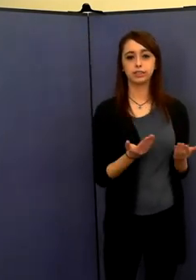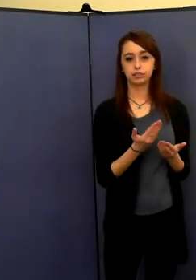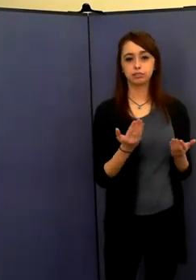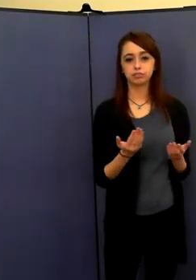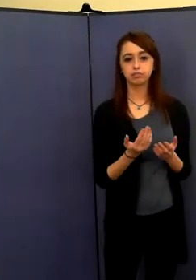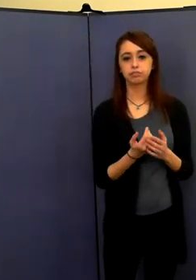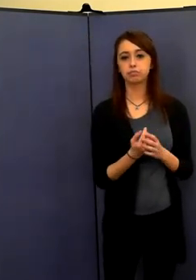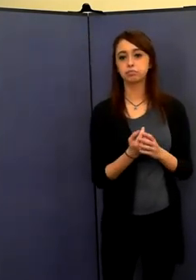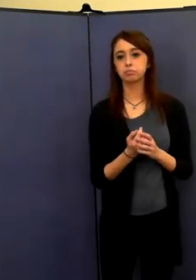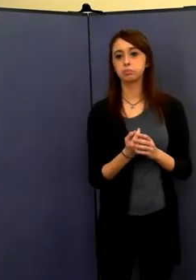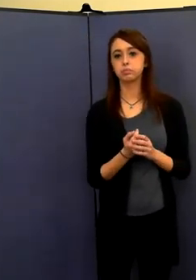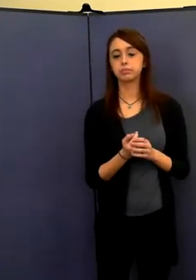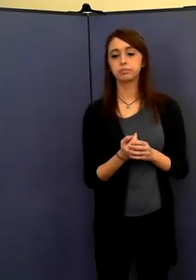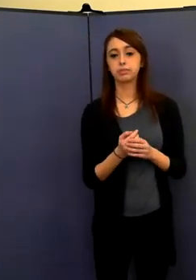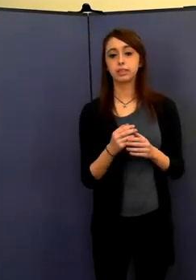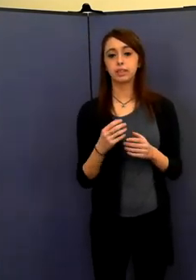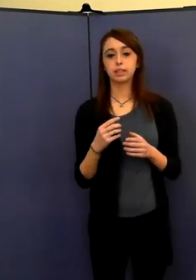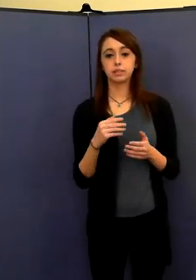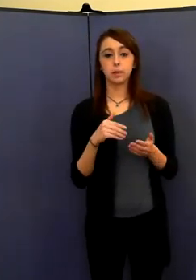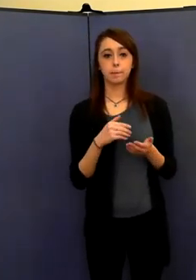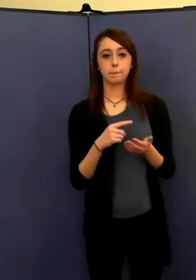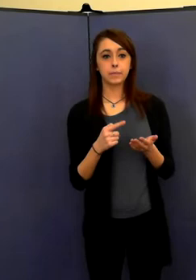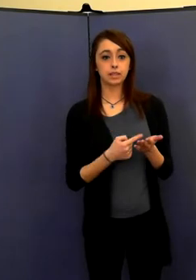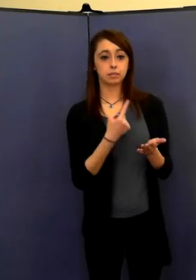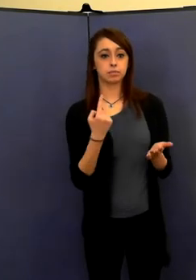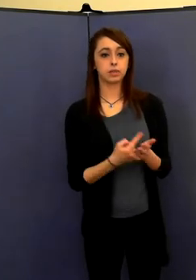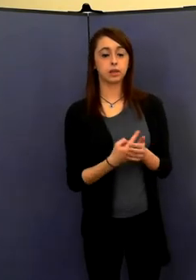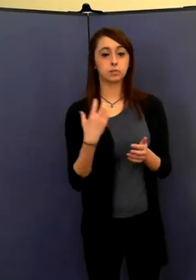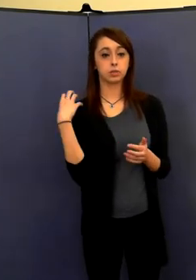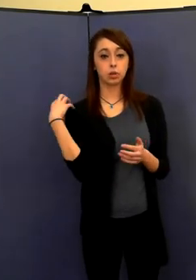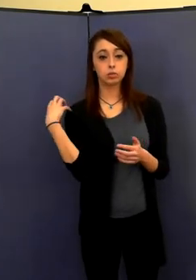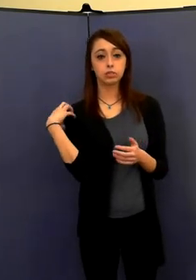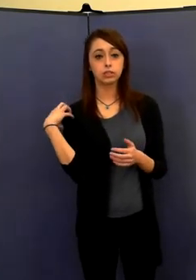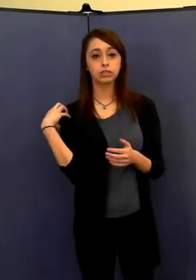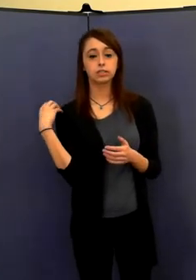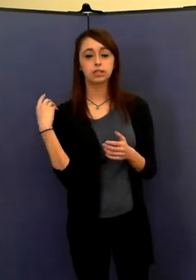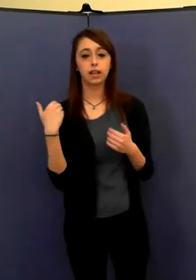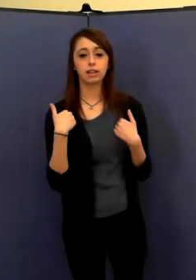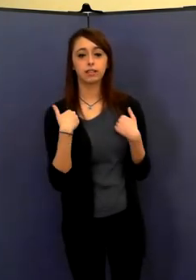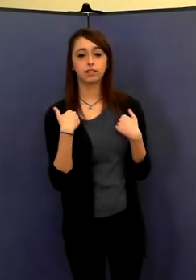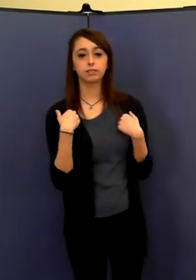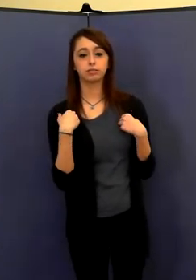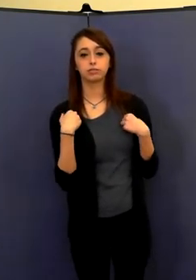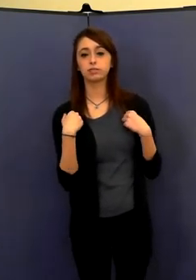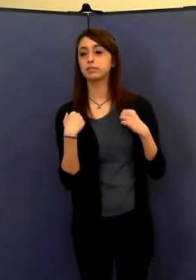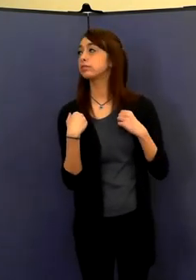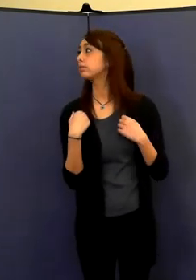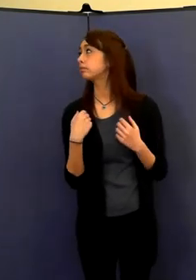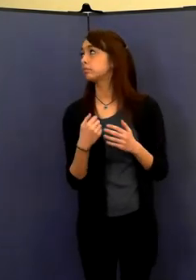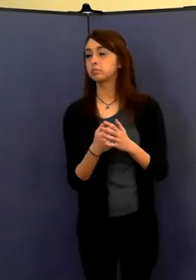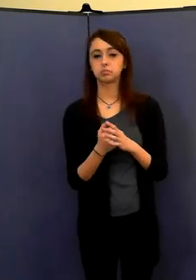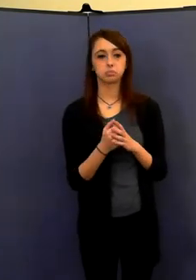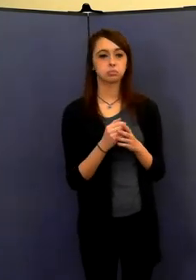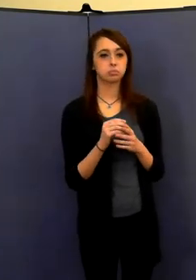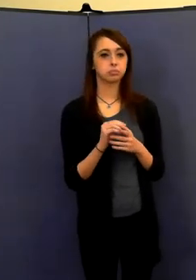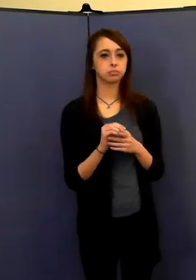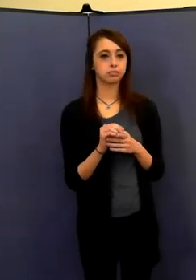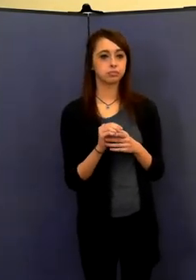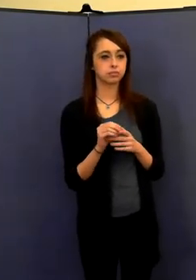oftentimes coaches will have a batter standing in the box, they're ready, and the coach may signal to them, I want you to